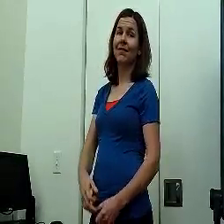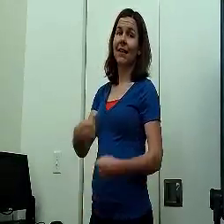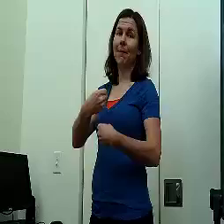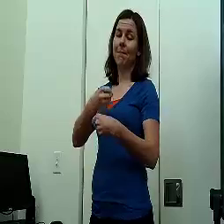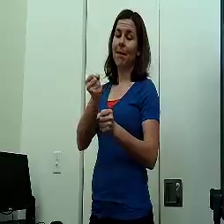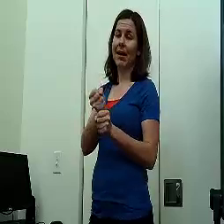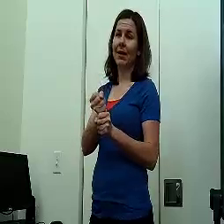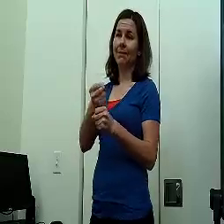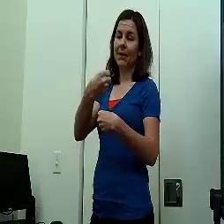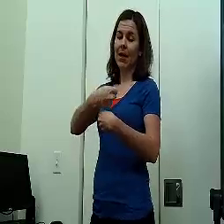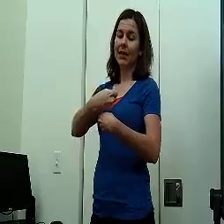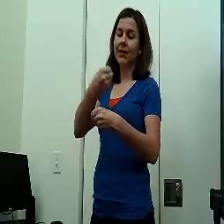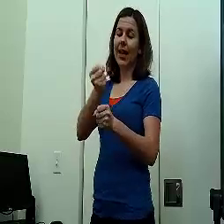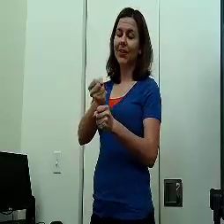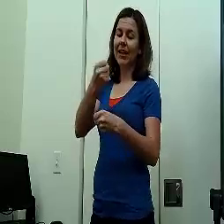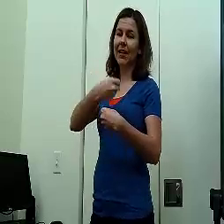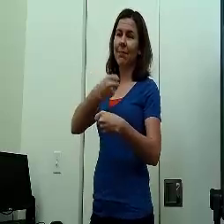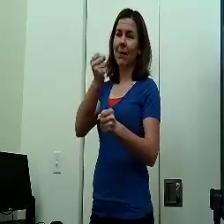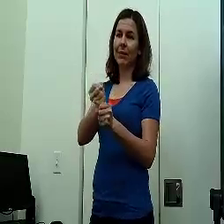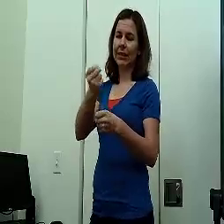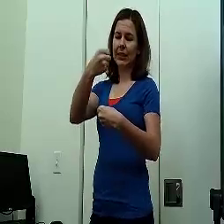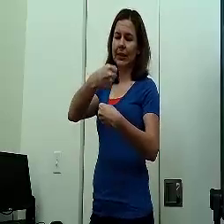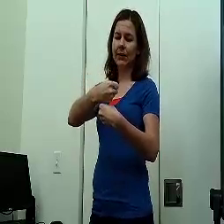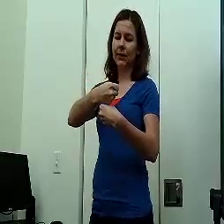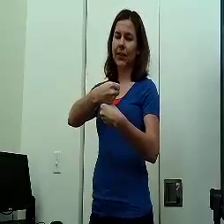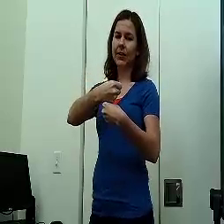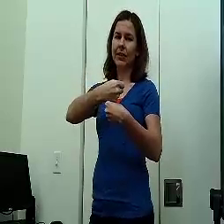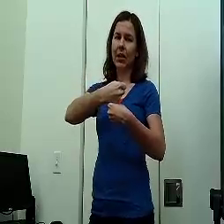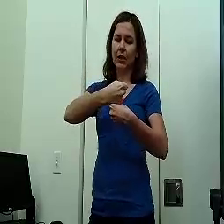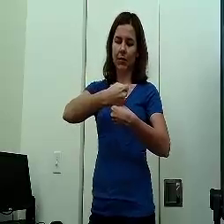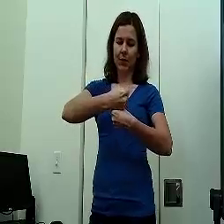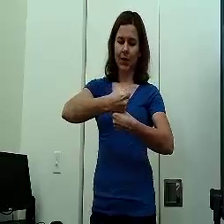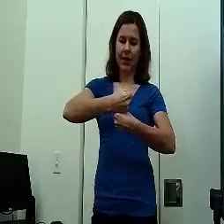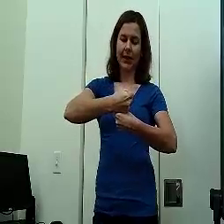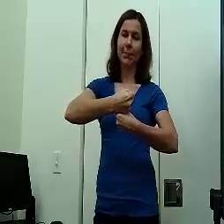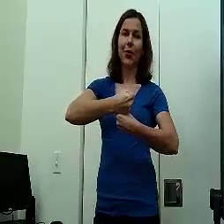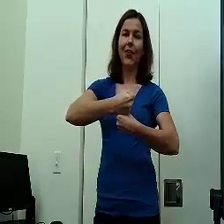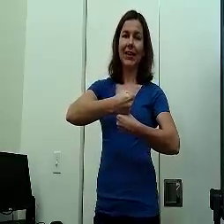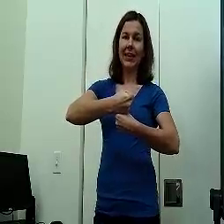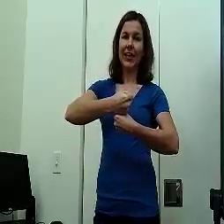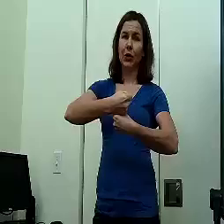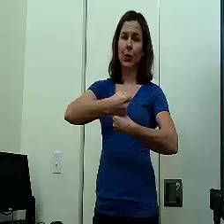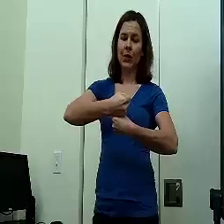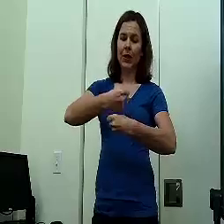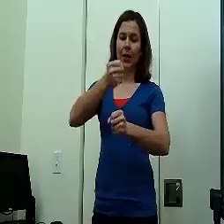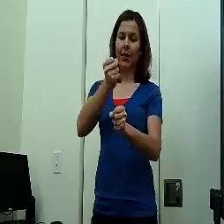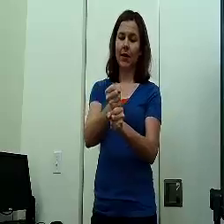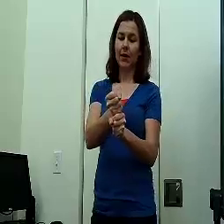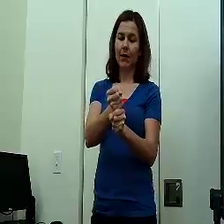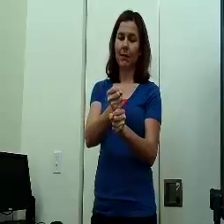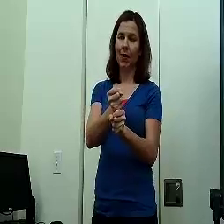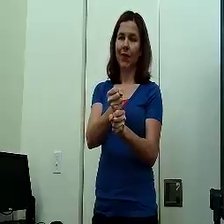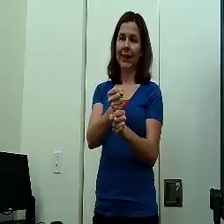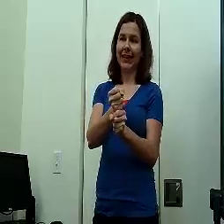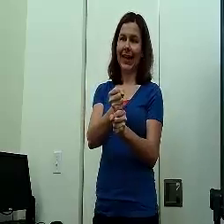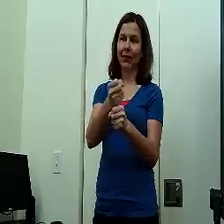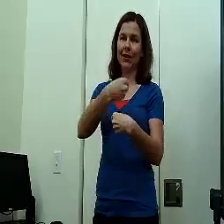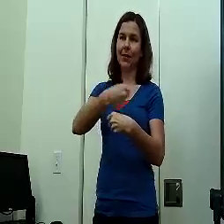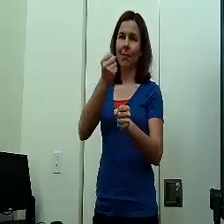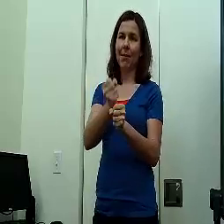Yep, make. So it actually kind of bounces, so you start with your hands both facing you, and then both facing out, so